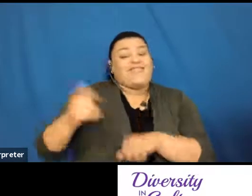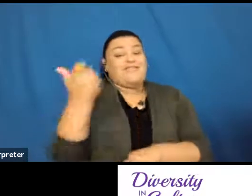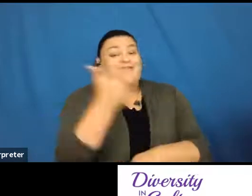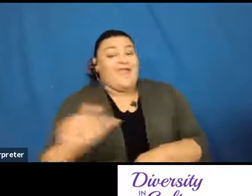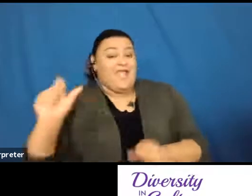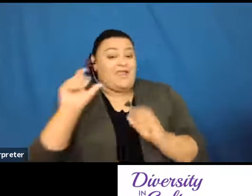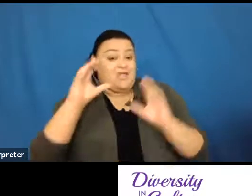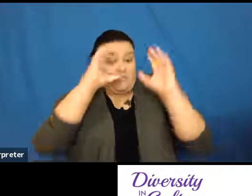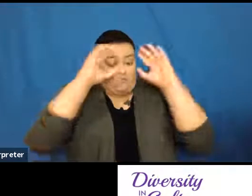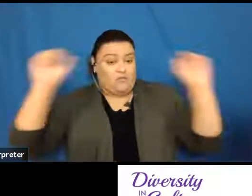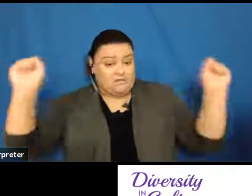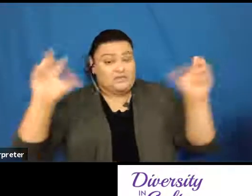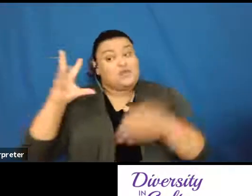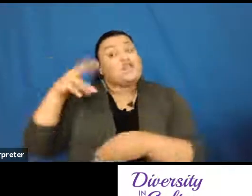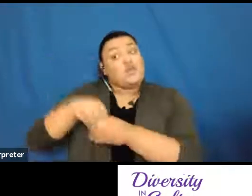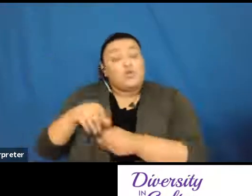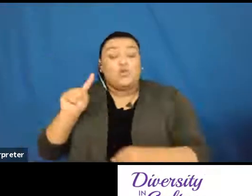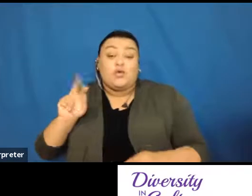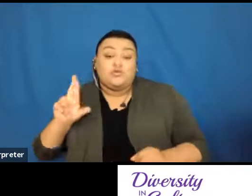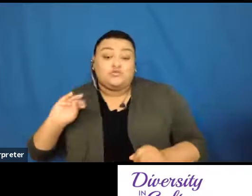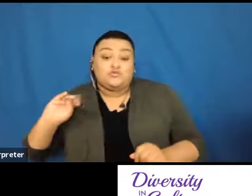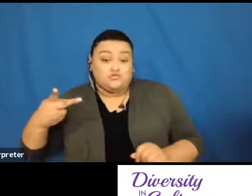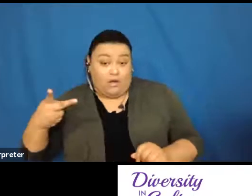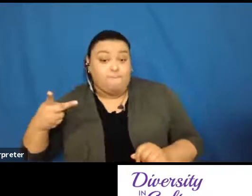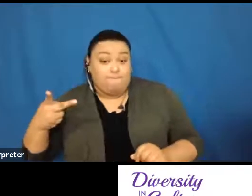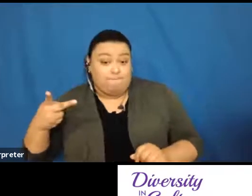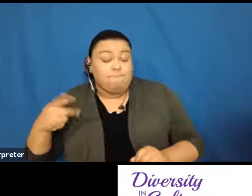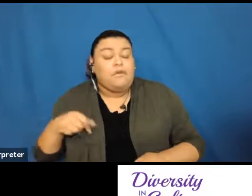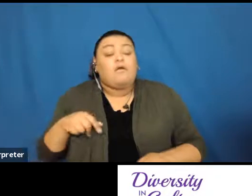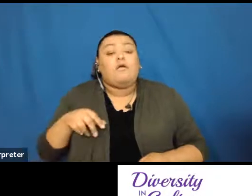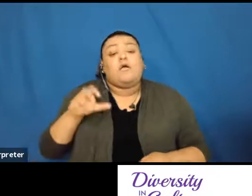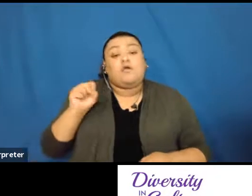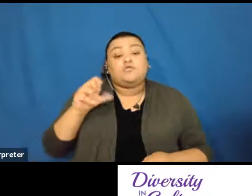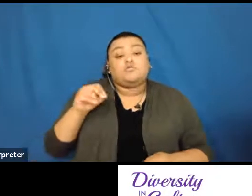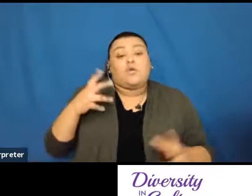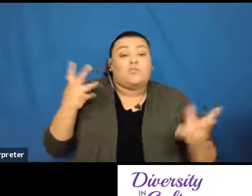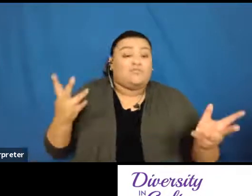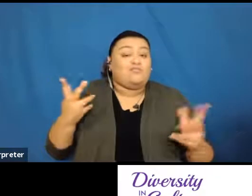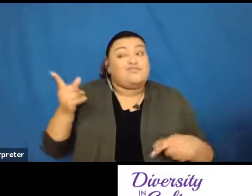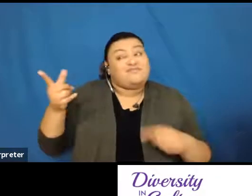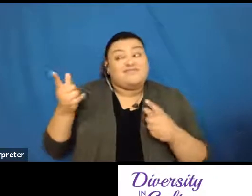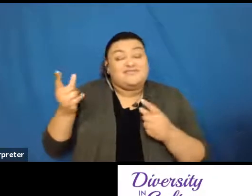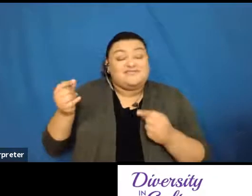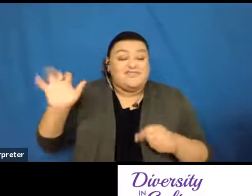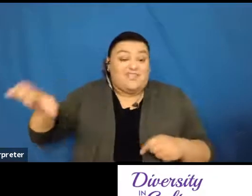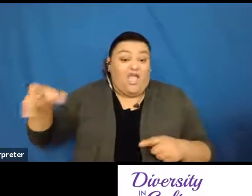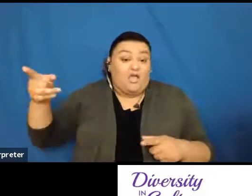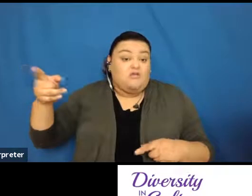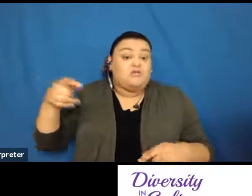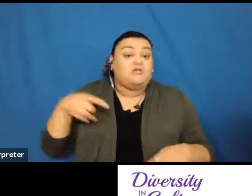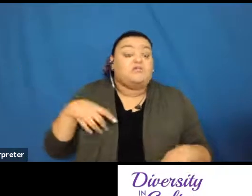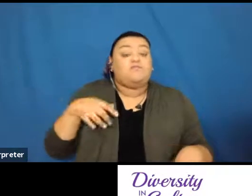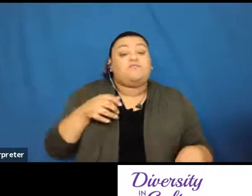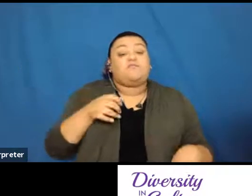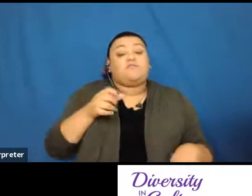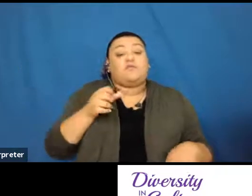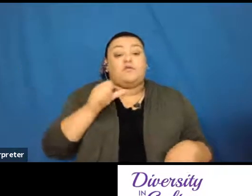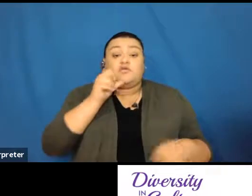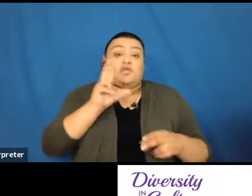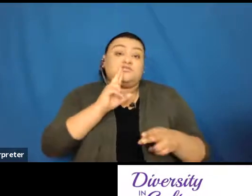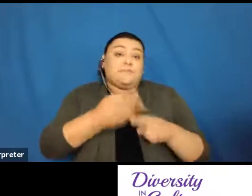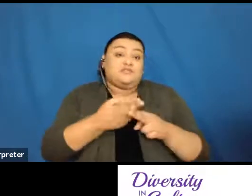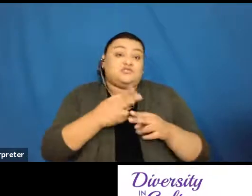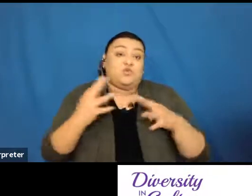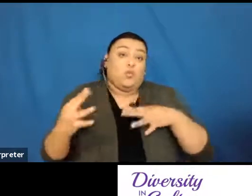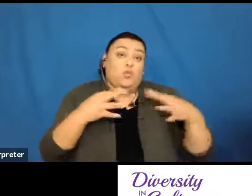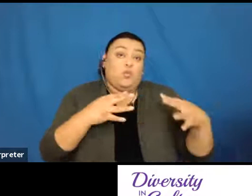know, including Trump. And so, you know, it's what he did, you know, and also, not to mention war. I mean,